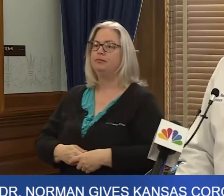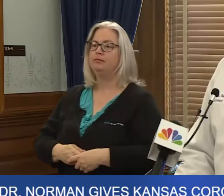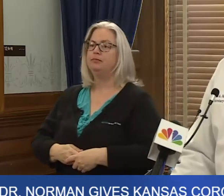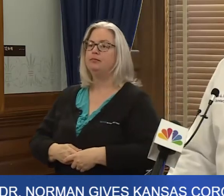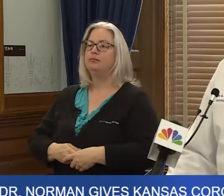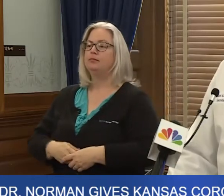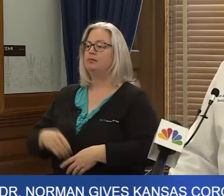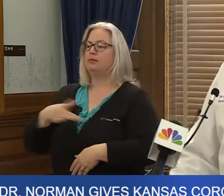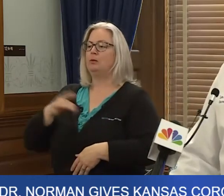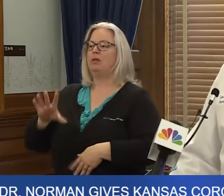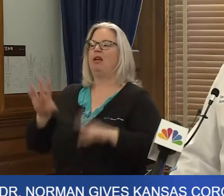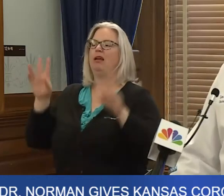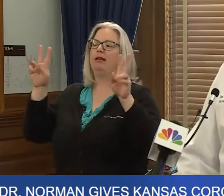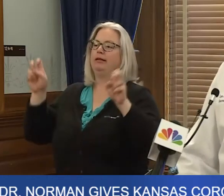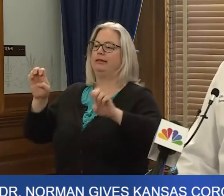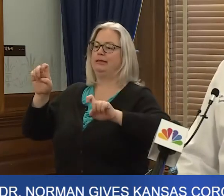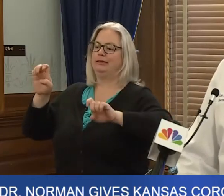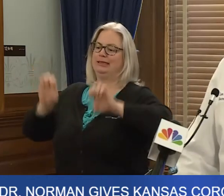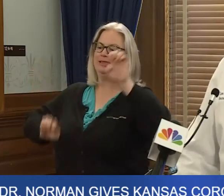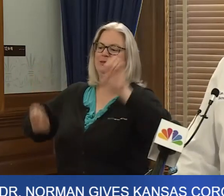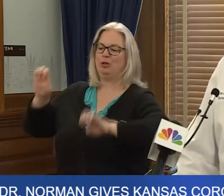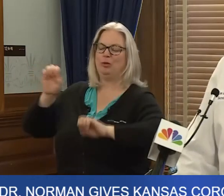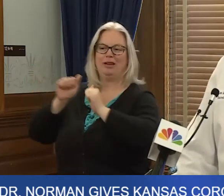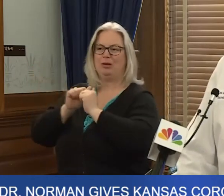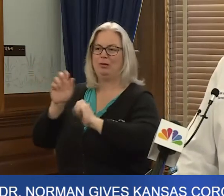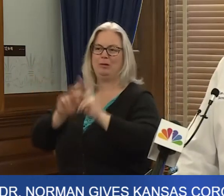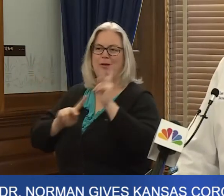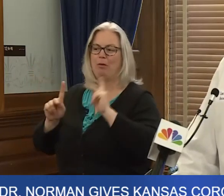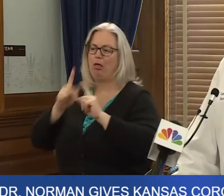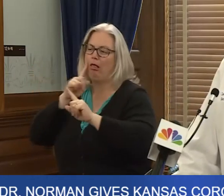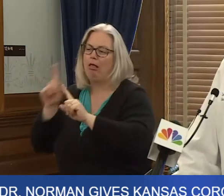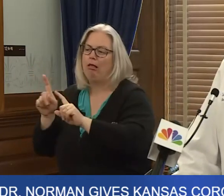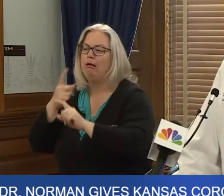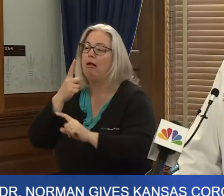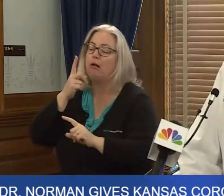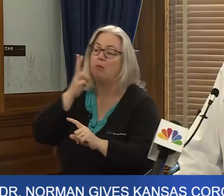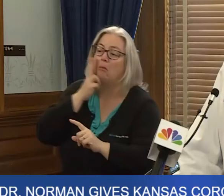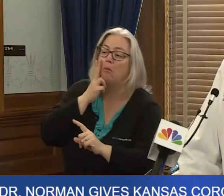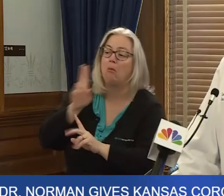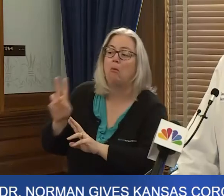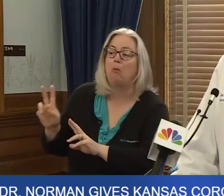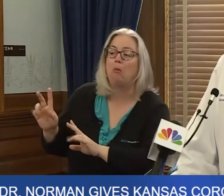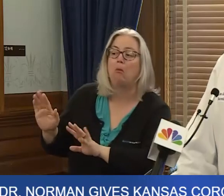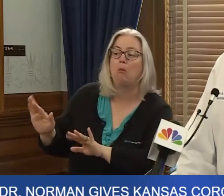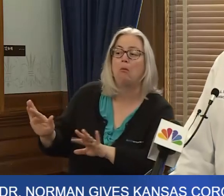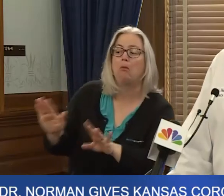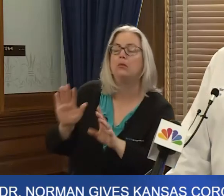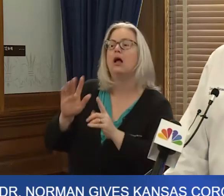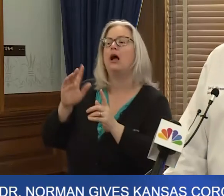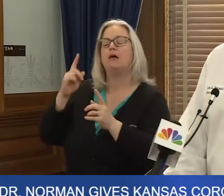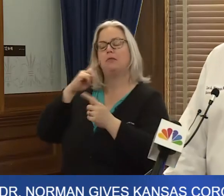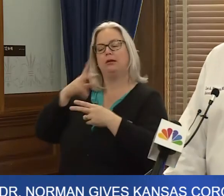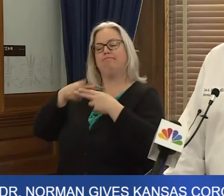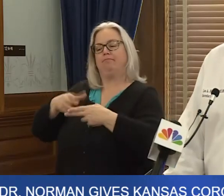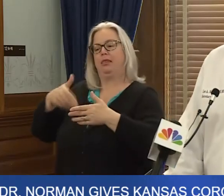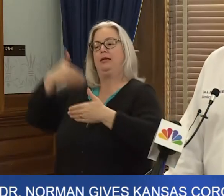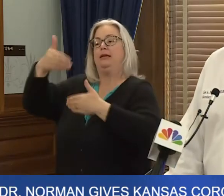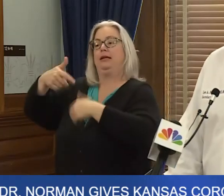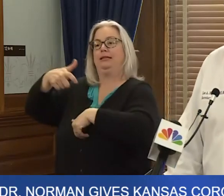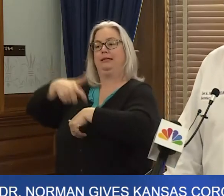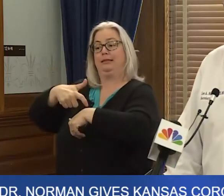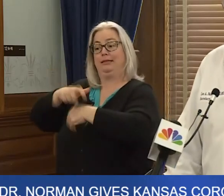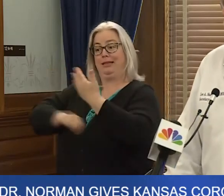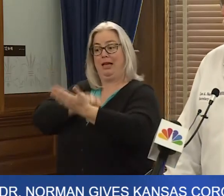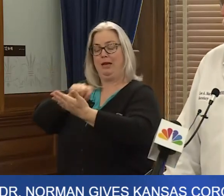I don't like experimenting with people, and I consider this next period of time to be an experiment